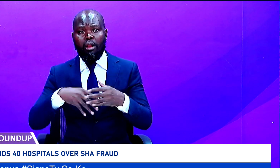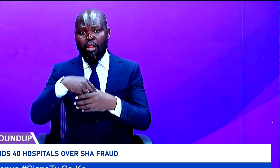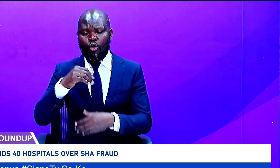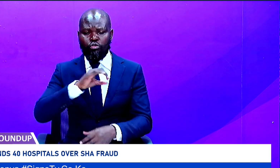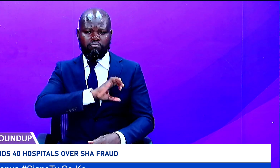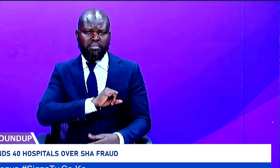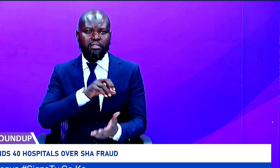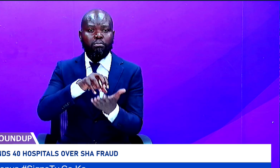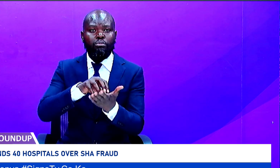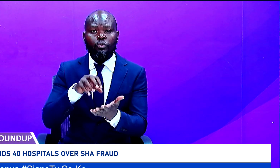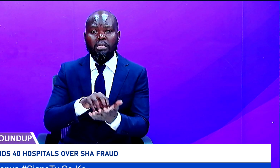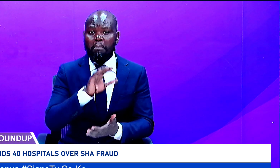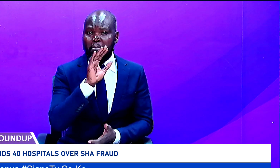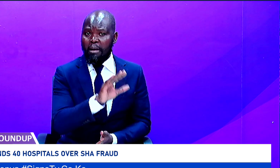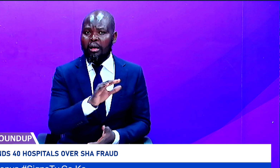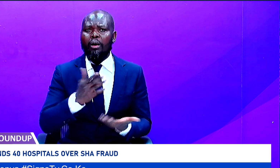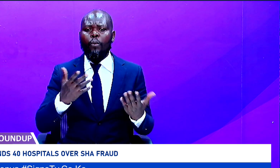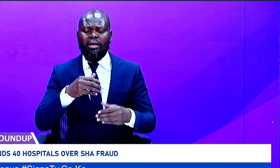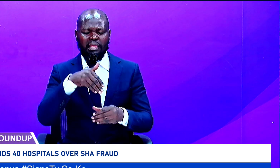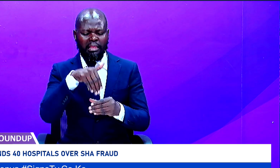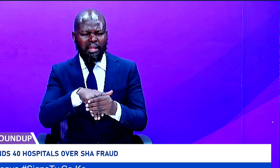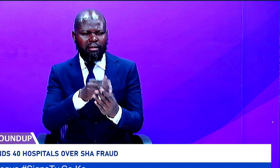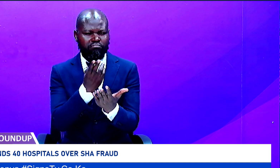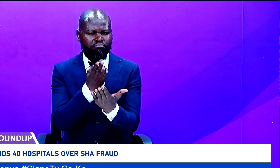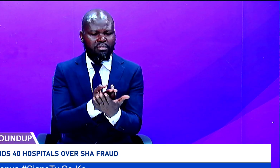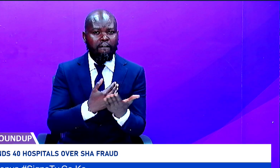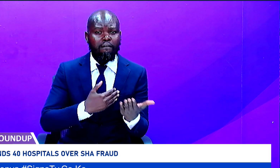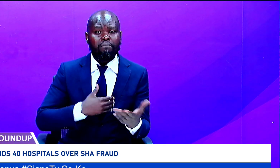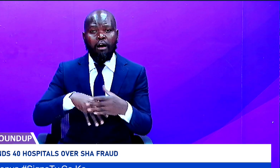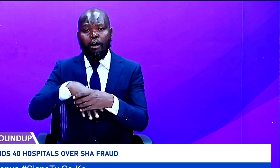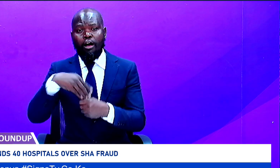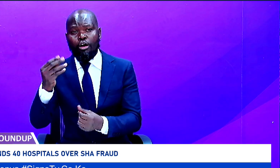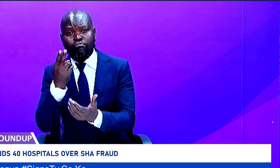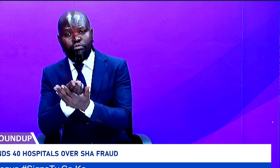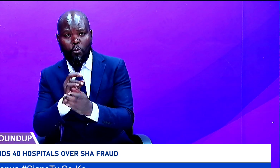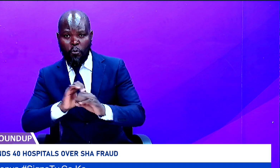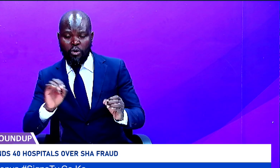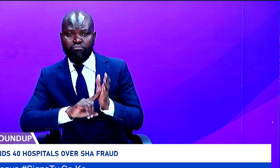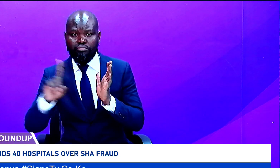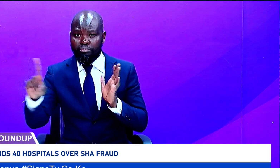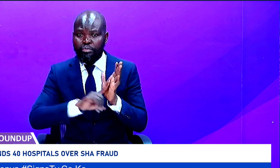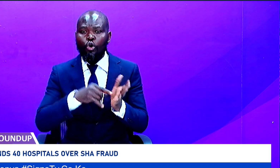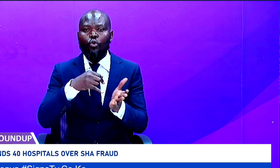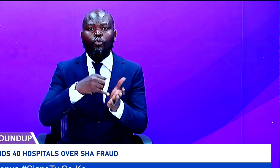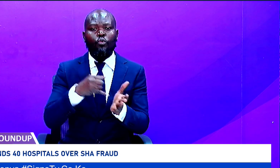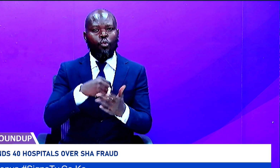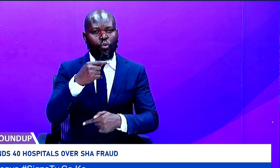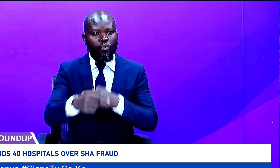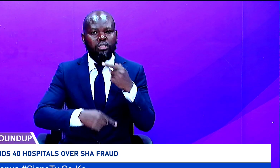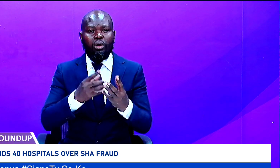patients, multiplying billing, and ghost patients. In the case of Mandera County, 4 facilities filed claims for